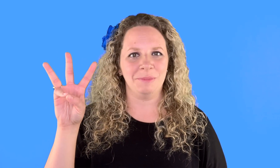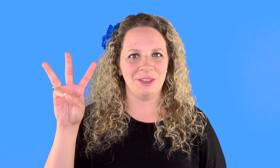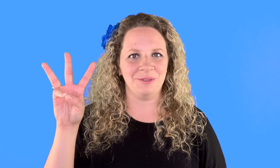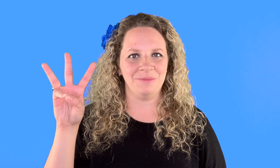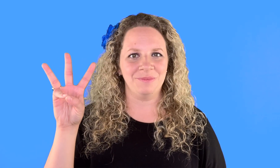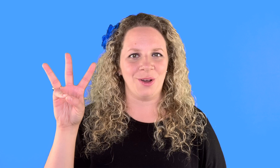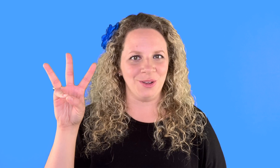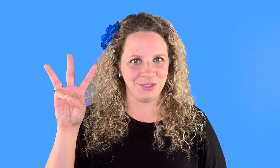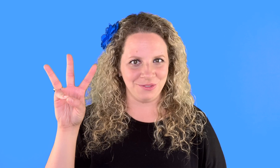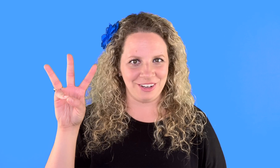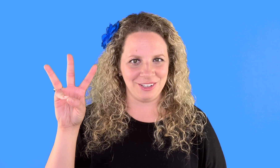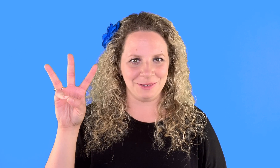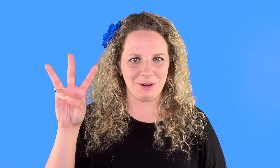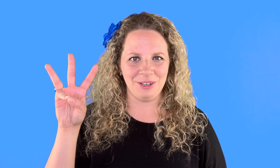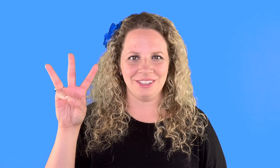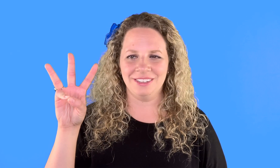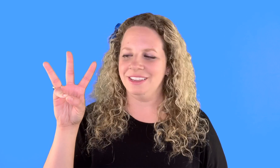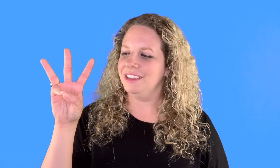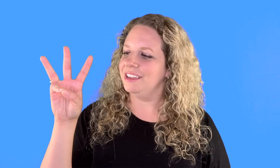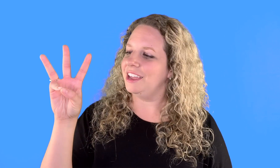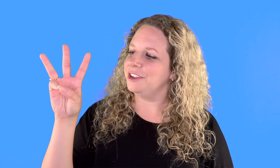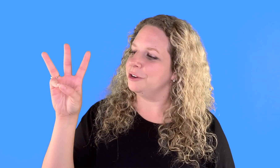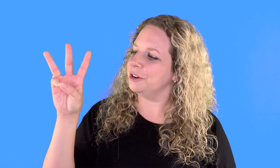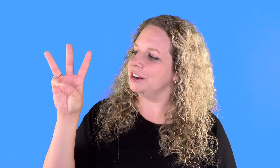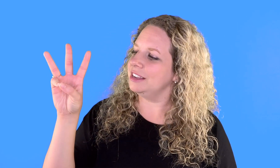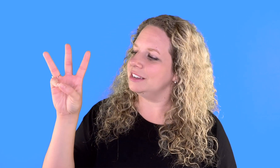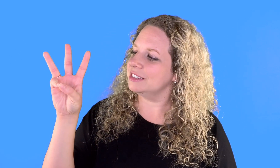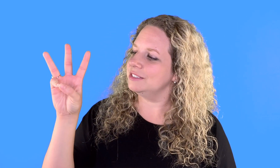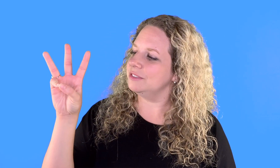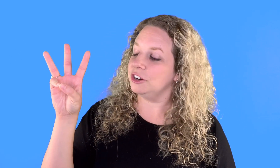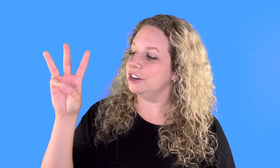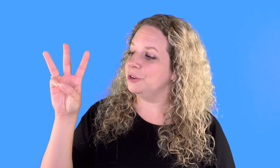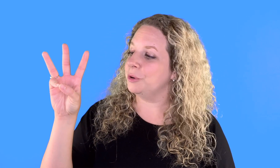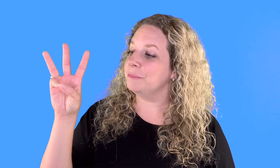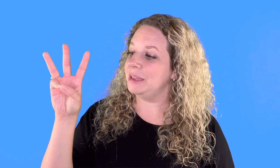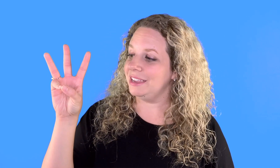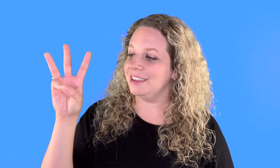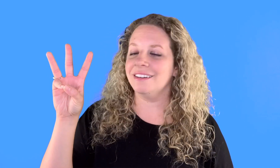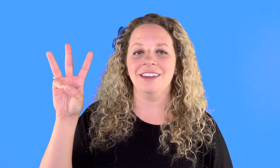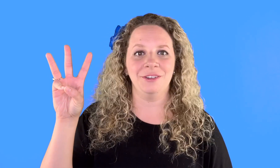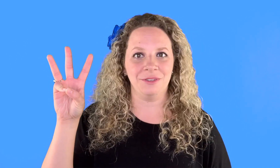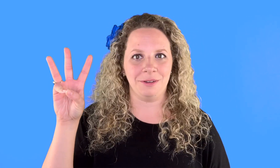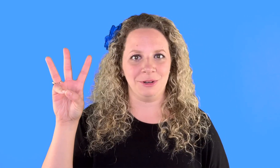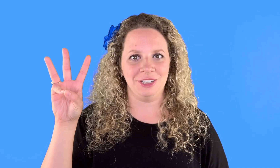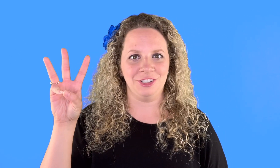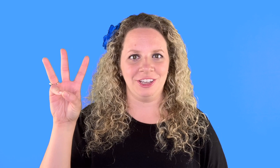W, also fingers apart. And your index or your pinky and your thumb are touching.